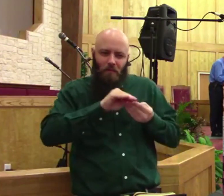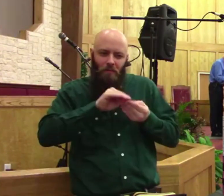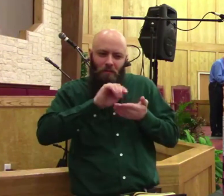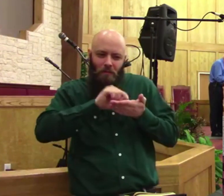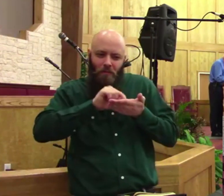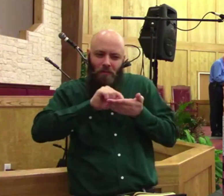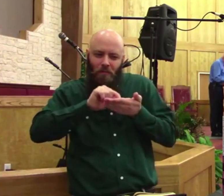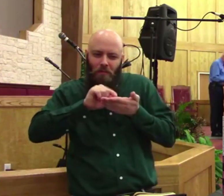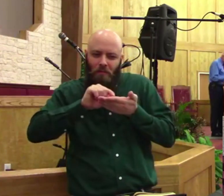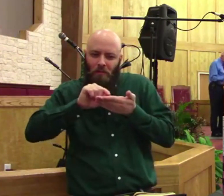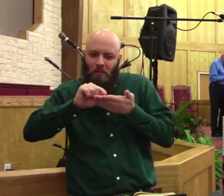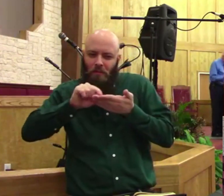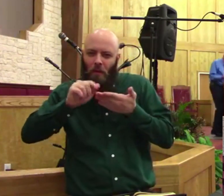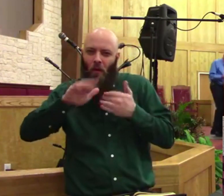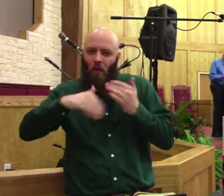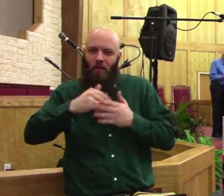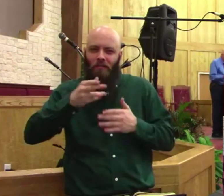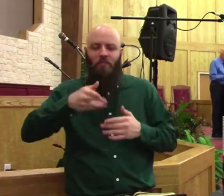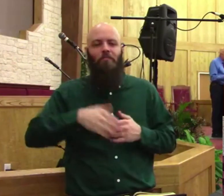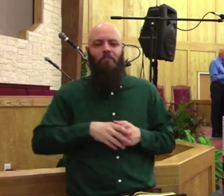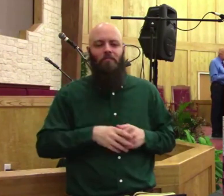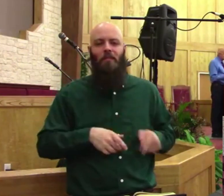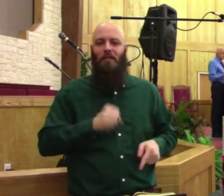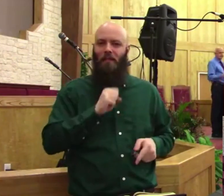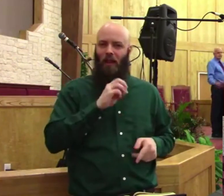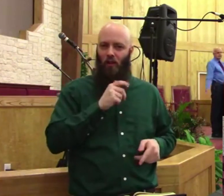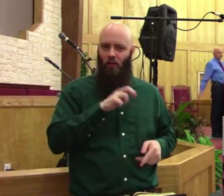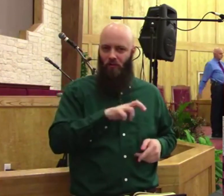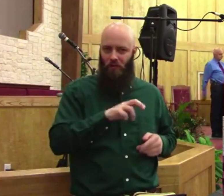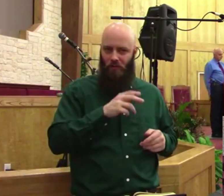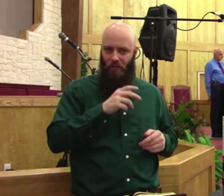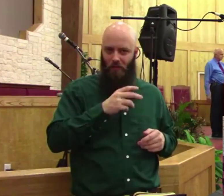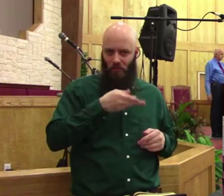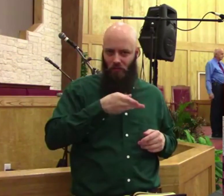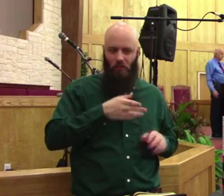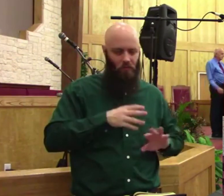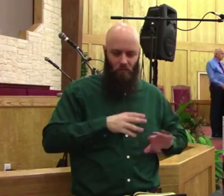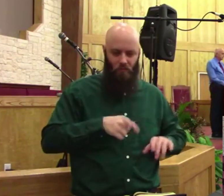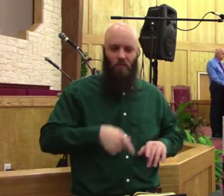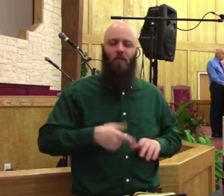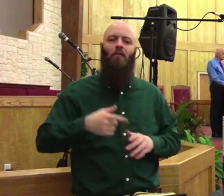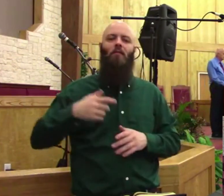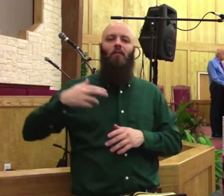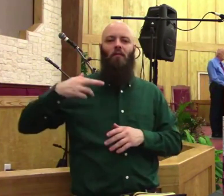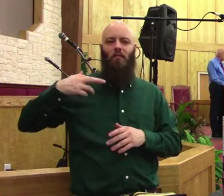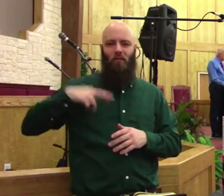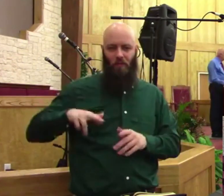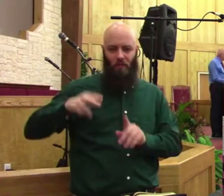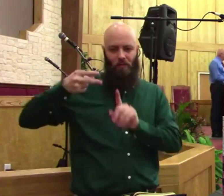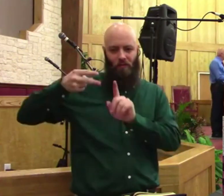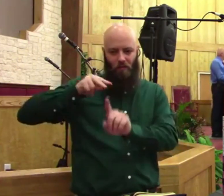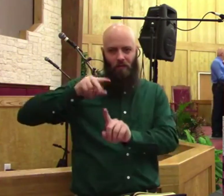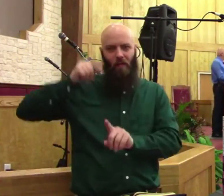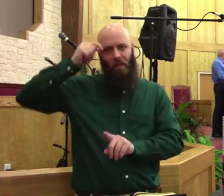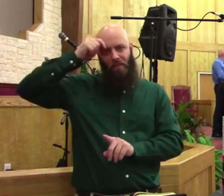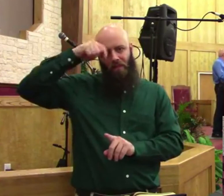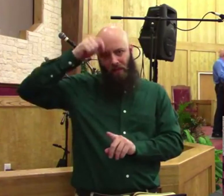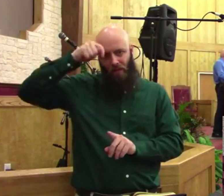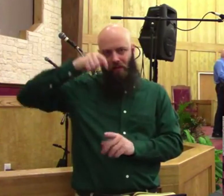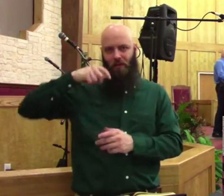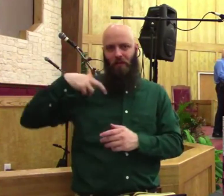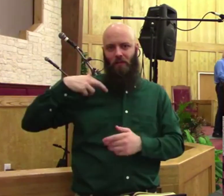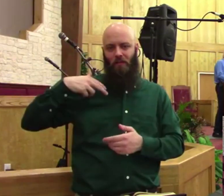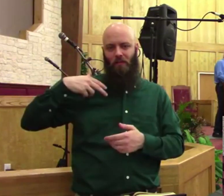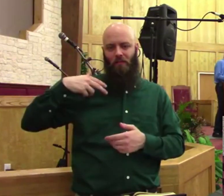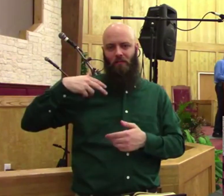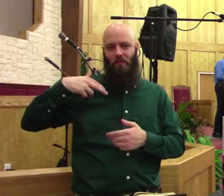that way. It's not a secular history, it's a theological history. And as we've been doing, I'll go back to chapter 1,